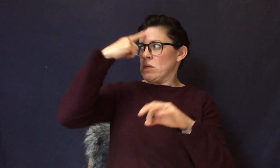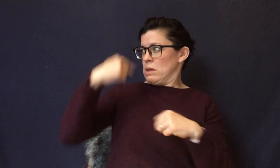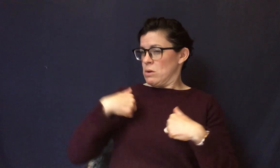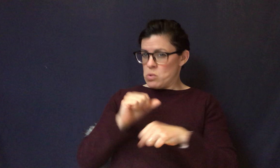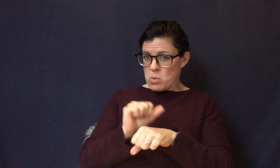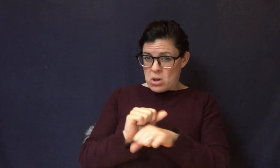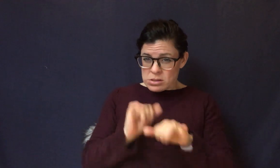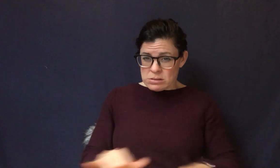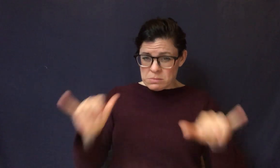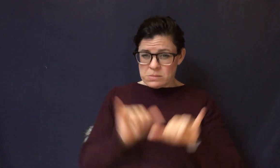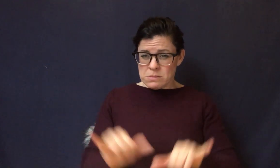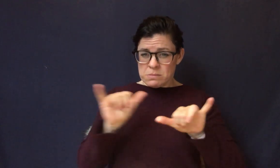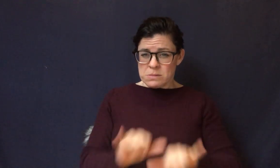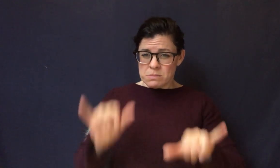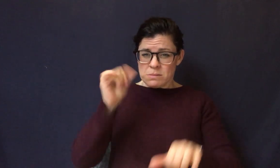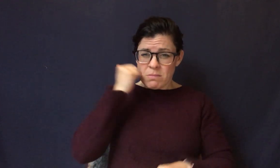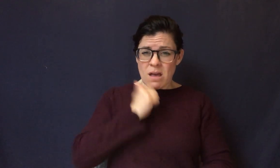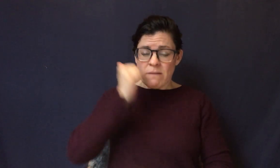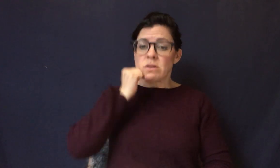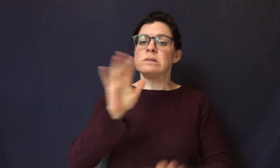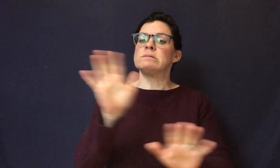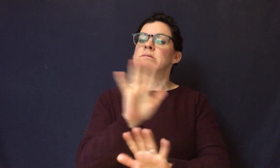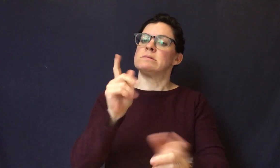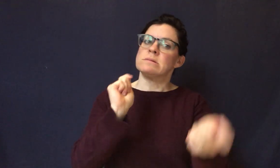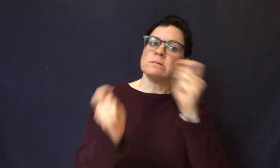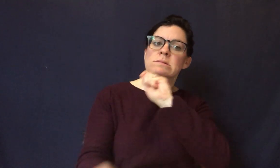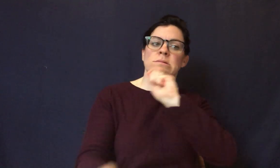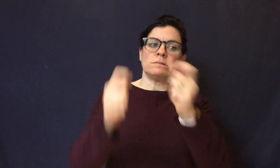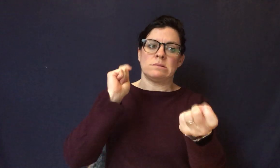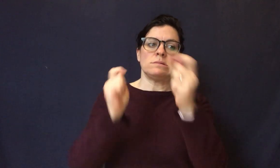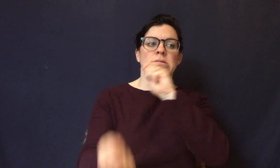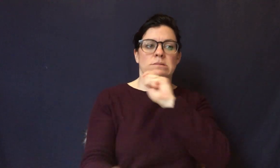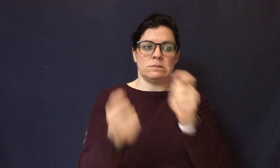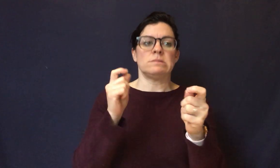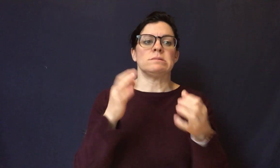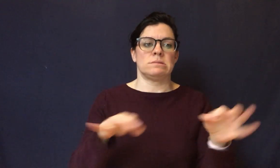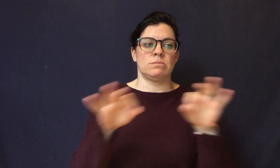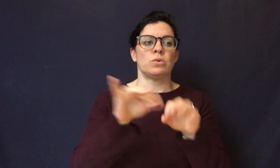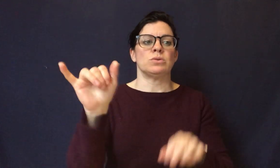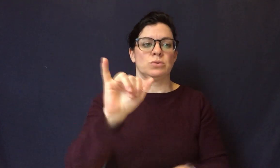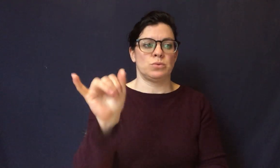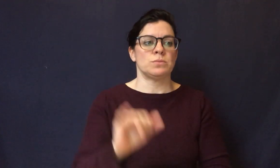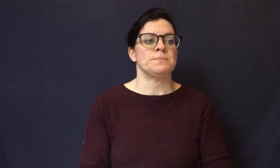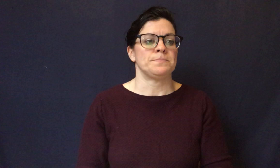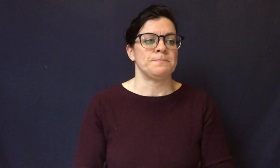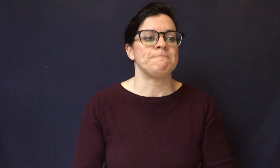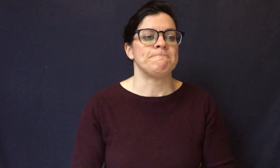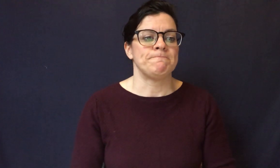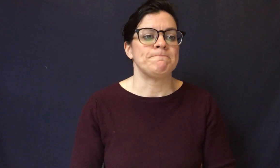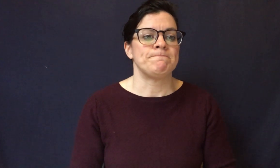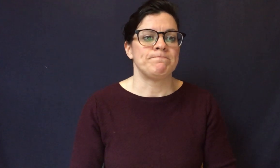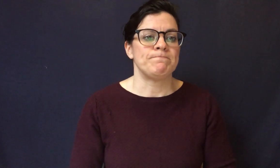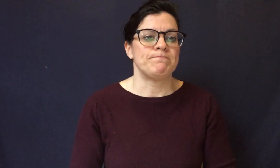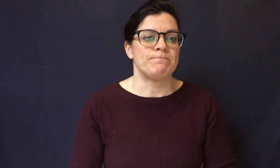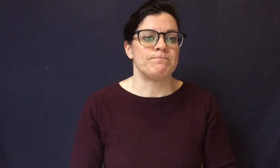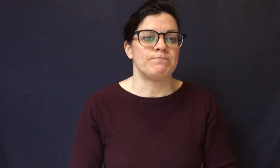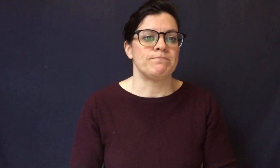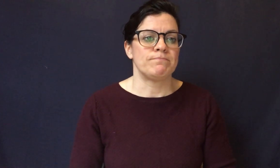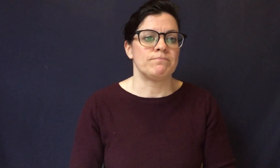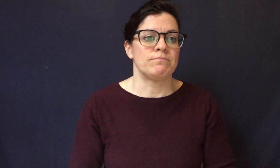All right, determine the weight of the load prior to lifting. Okay, if you got like a super heavy box, well, you're not going to lift it. Okay, some of you were